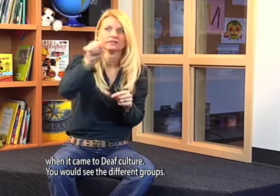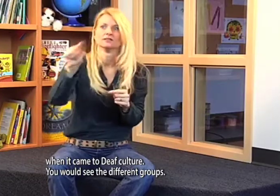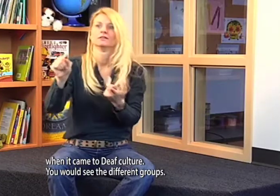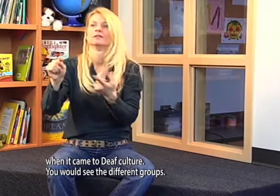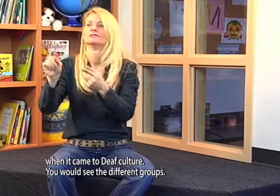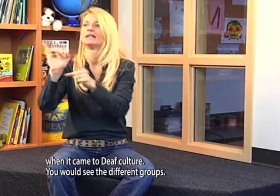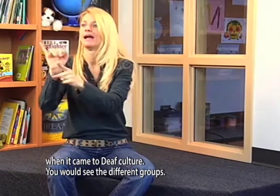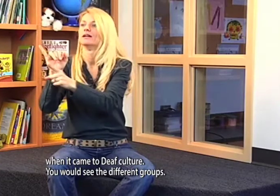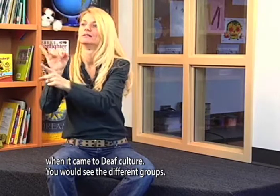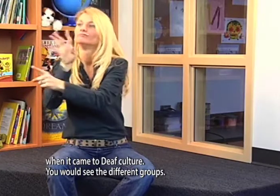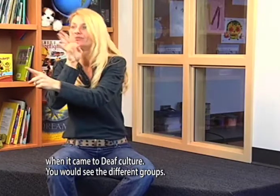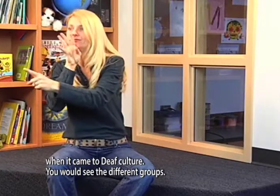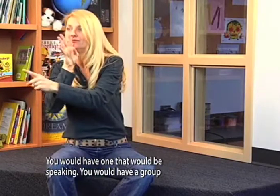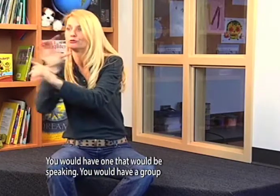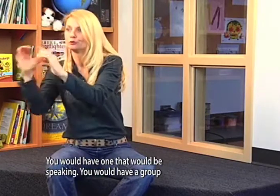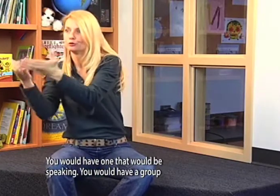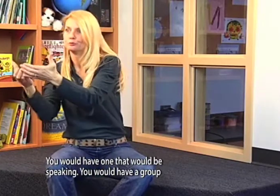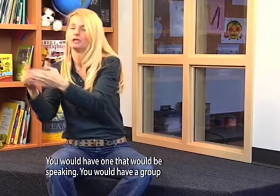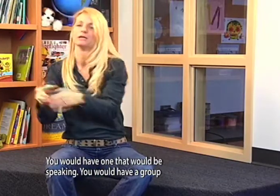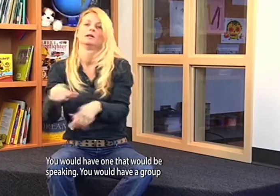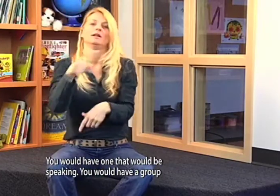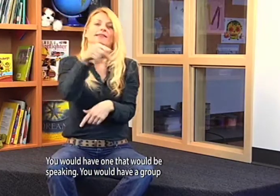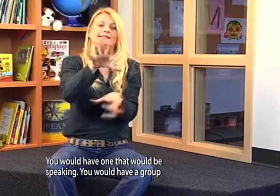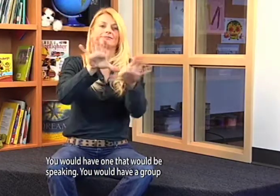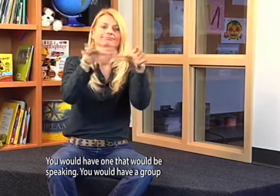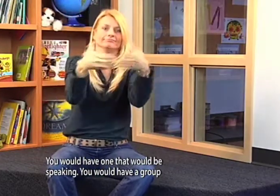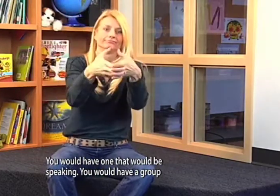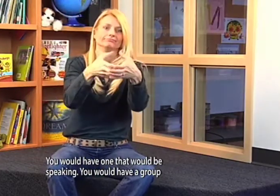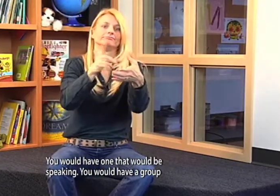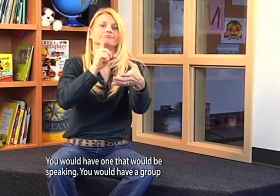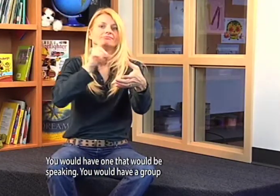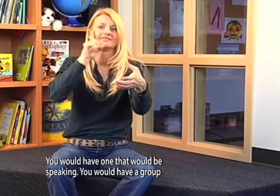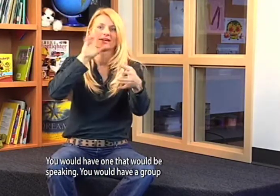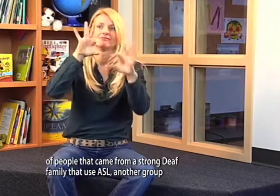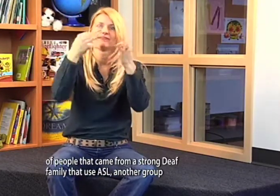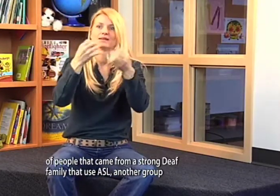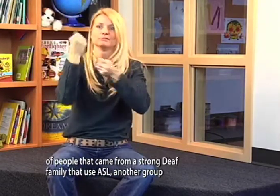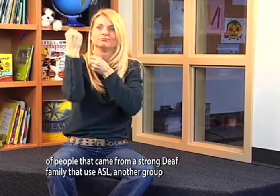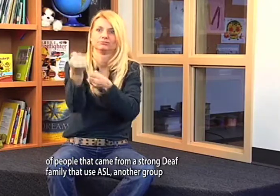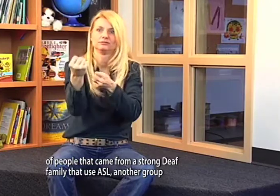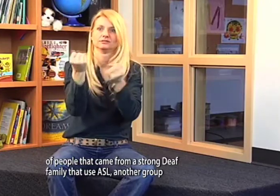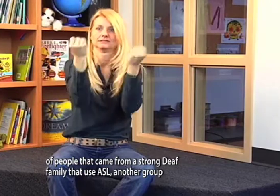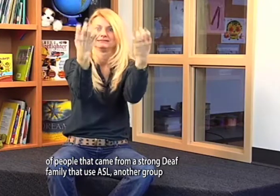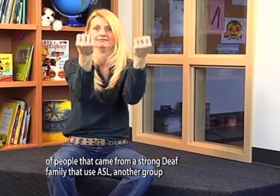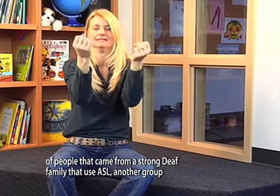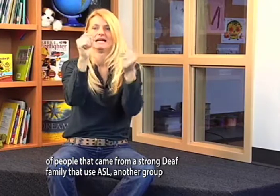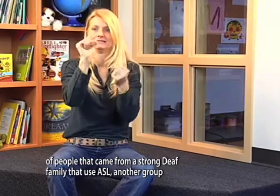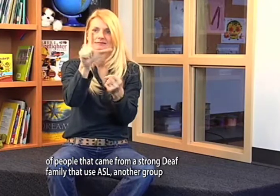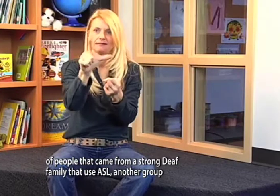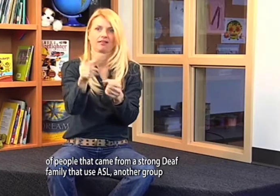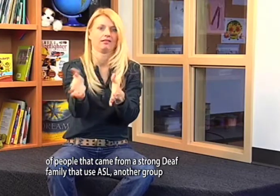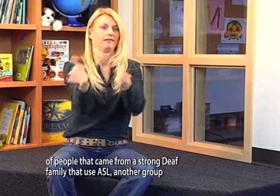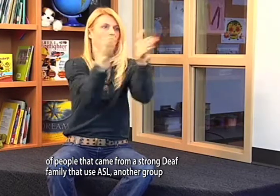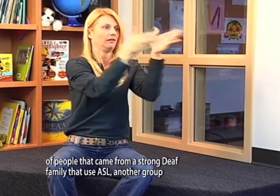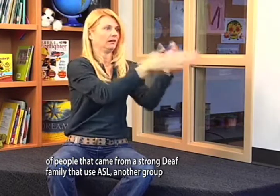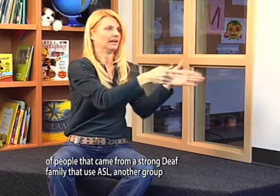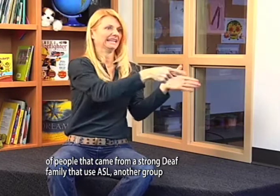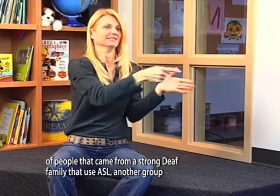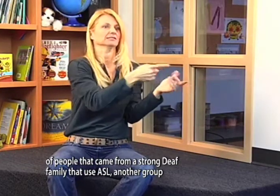You'd see the different groups. You'd have one that would be speaking. You would have a group of people that come from a strong deaf family that use ASL. Another group